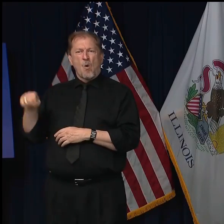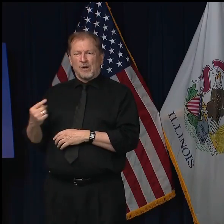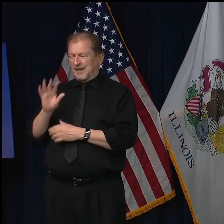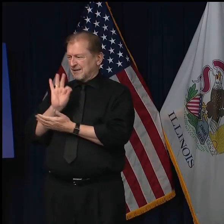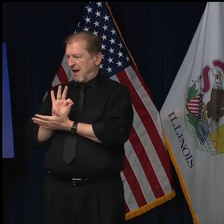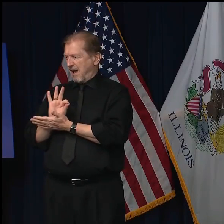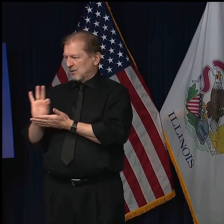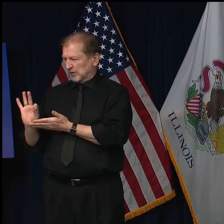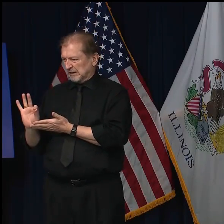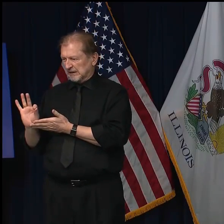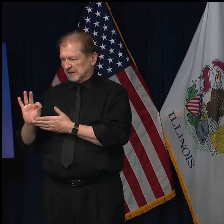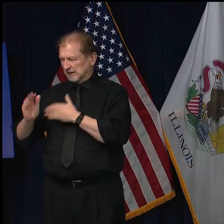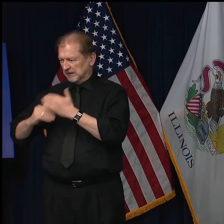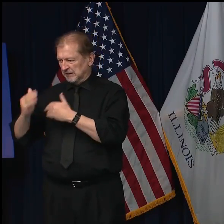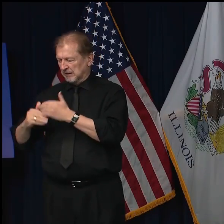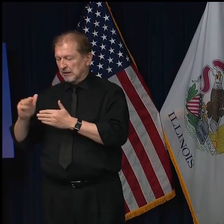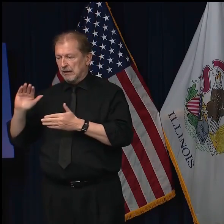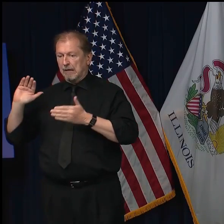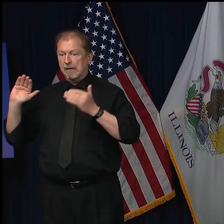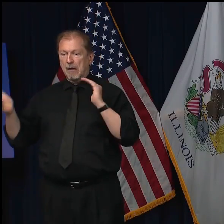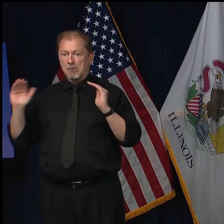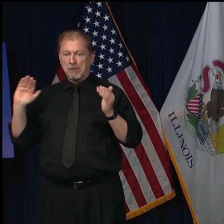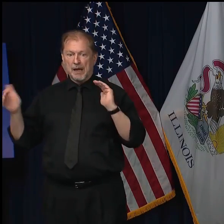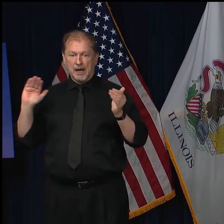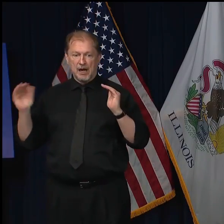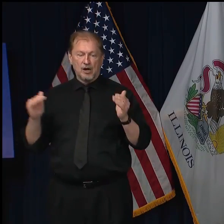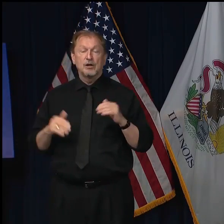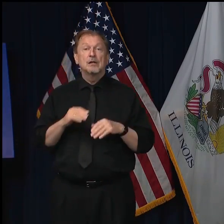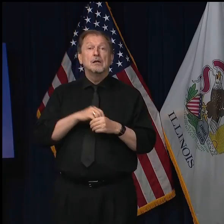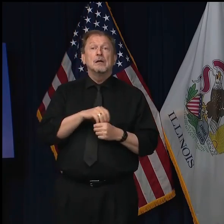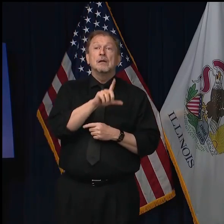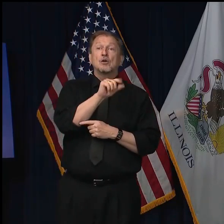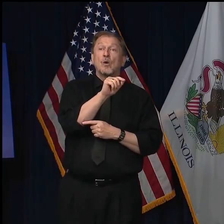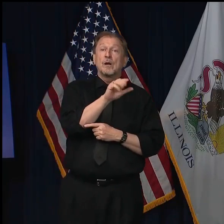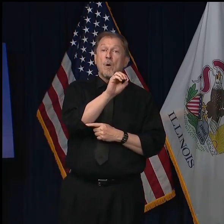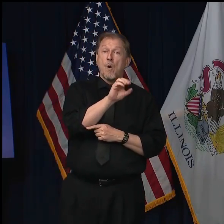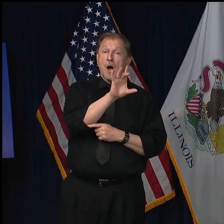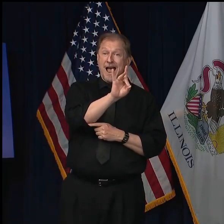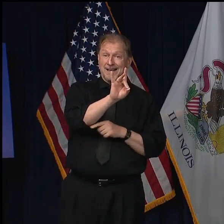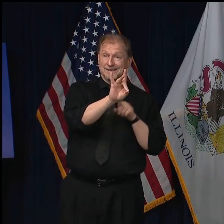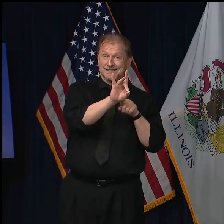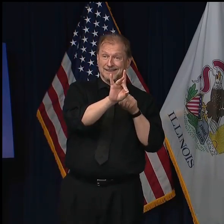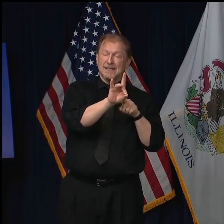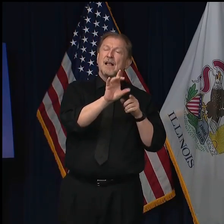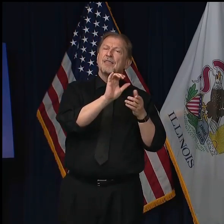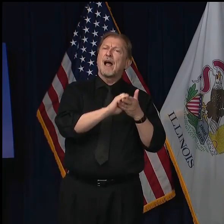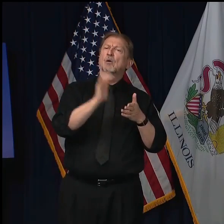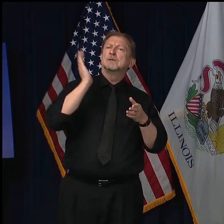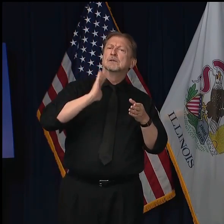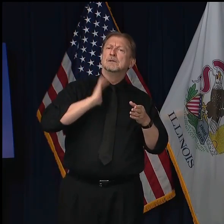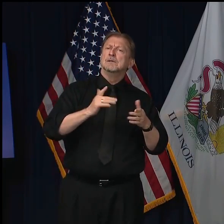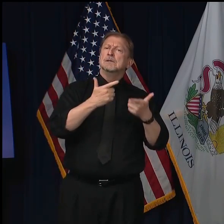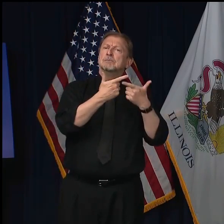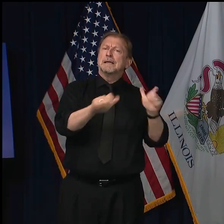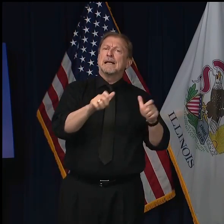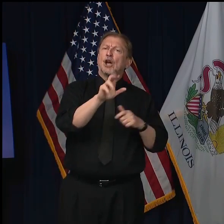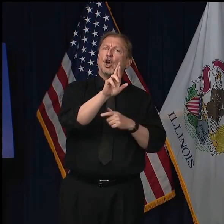crisis. Compare that to the first 9 weeks of the Great Recession of 2008, when there